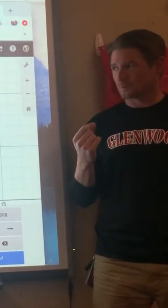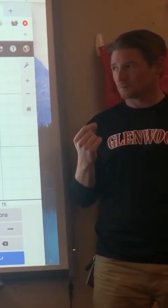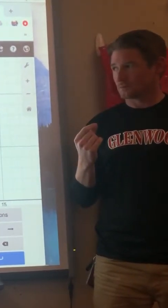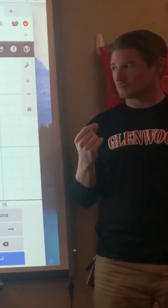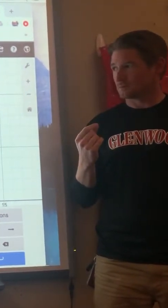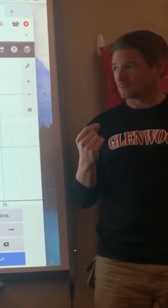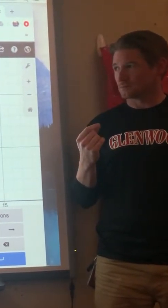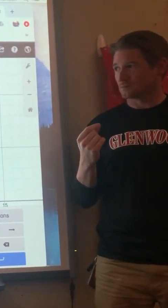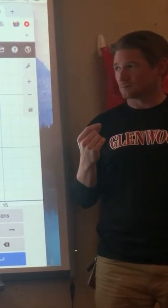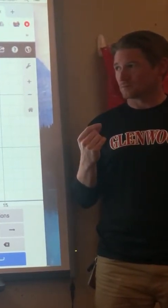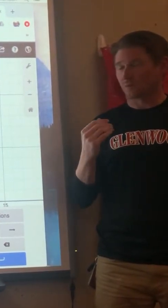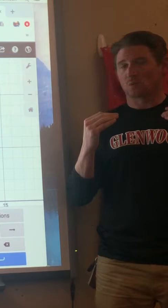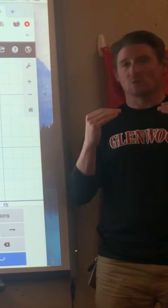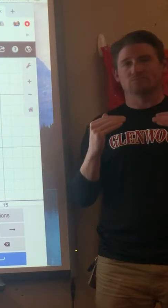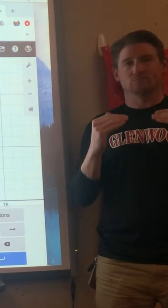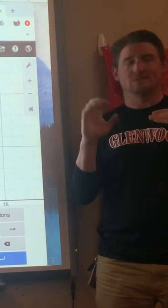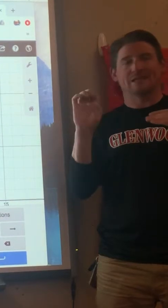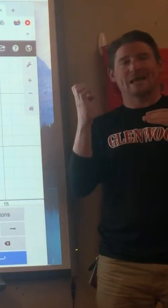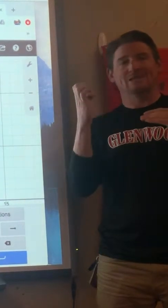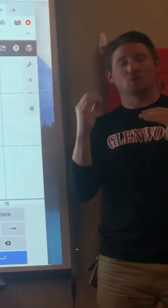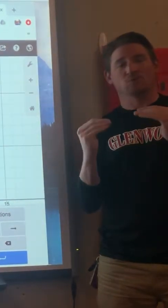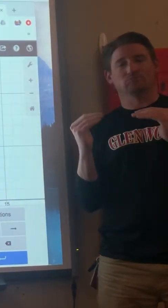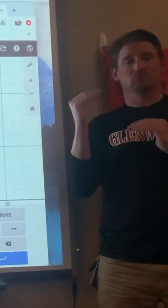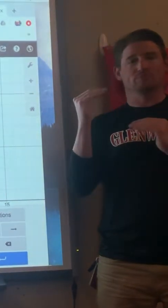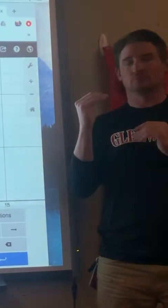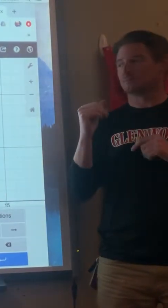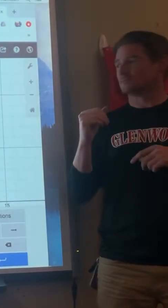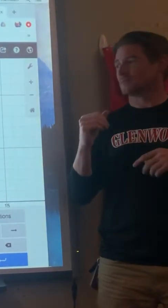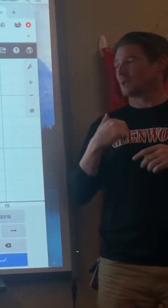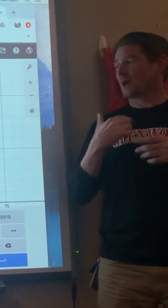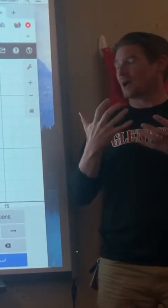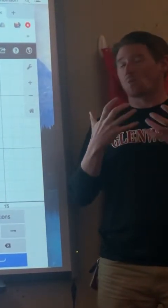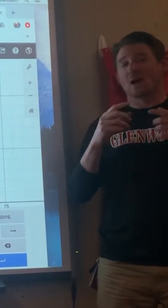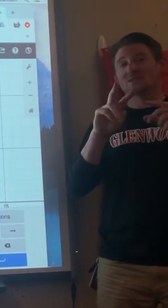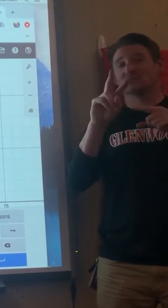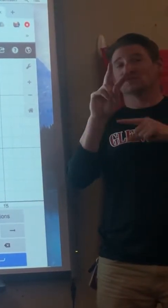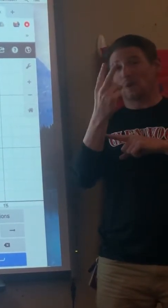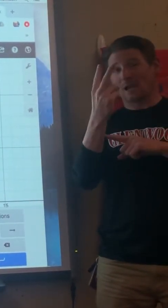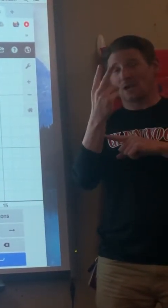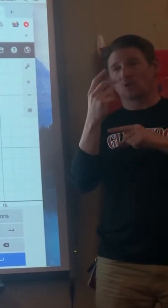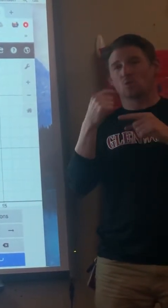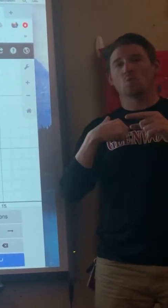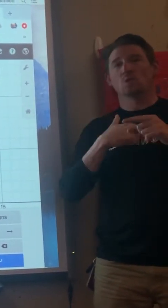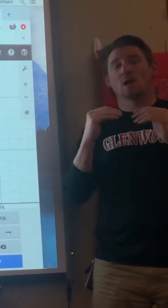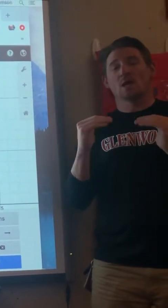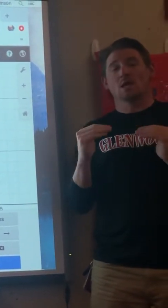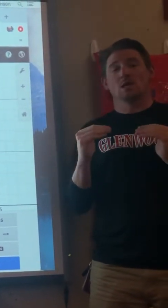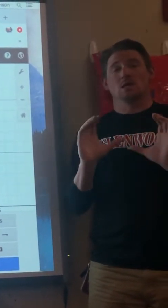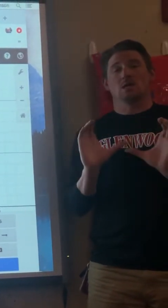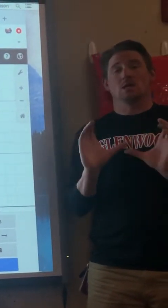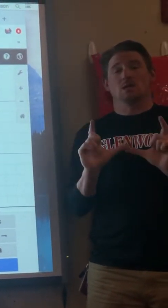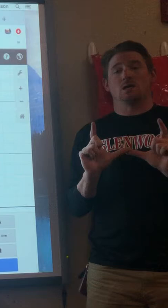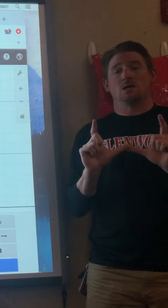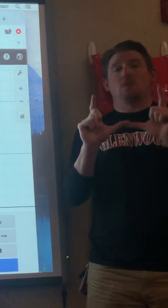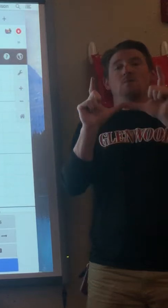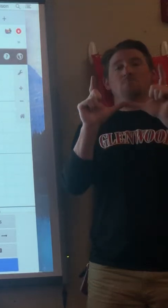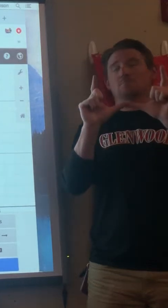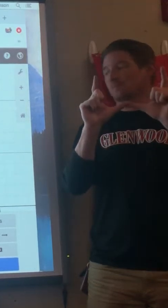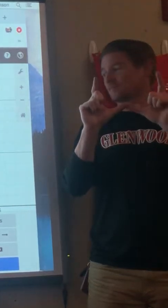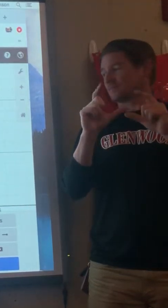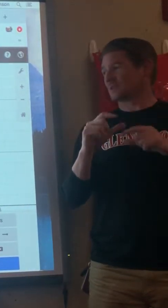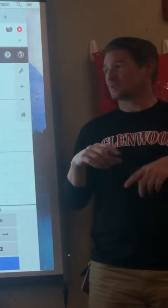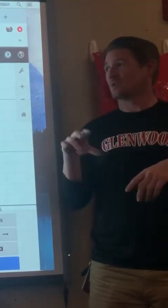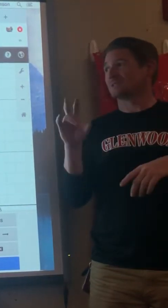the exponent, right? And I want squared, okay? But we wanted to move it up, so I wanted to move it on the